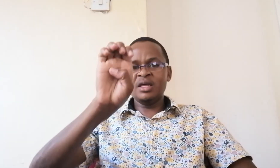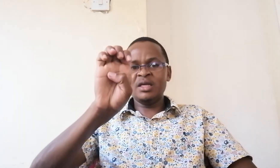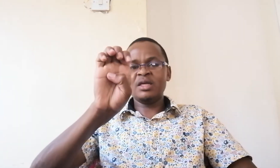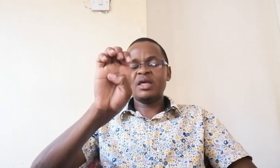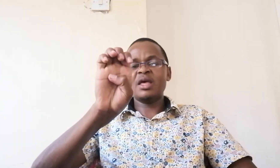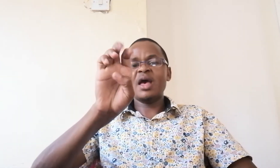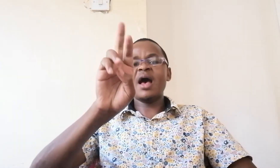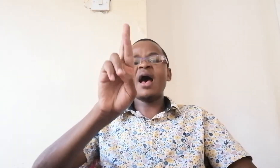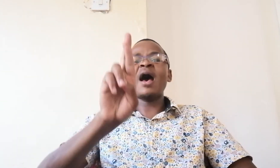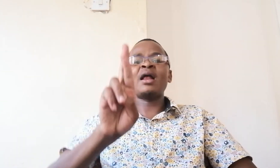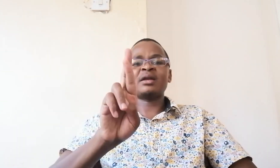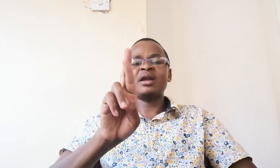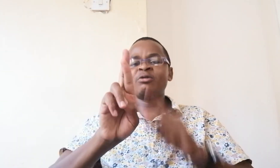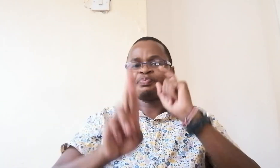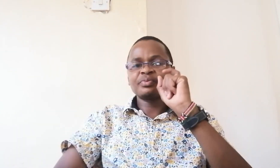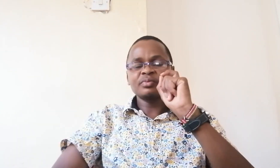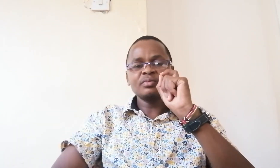E R. Now,